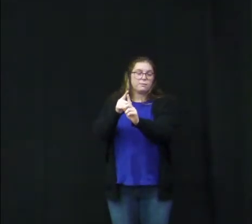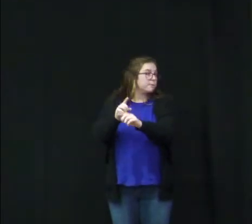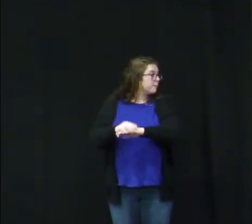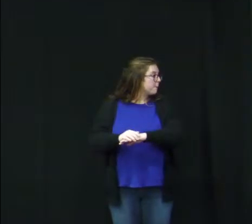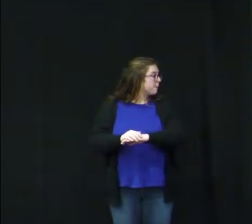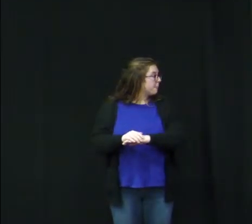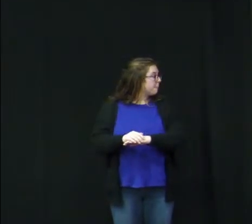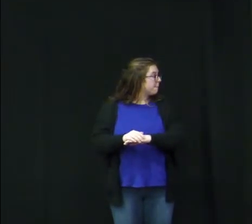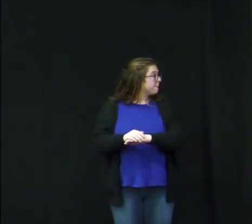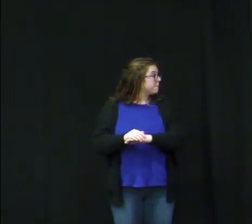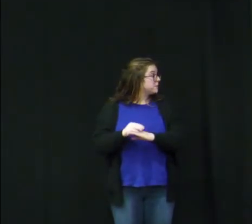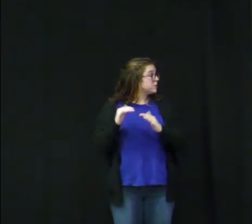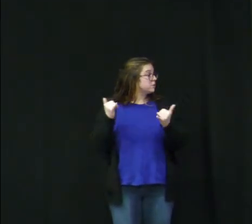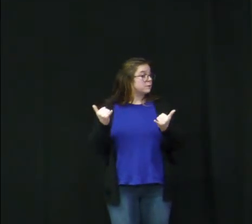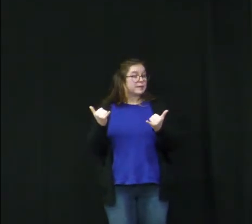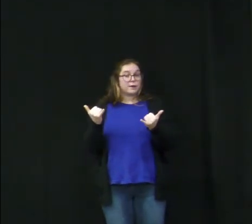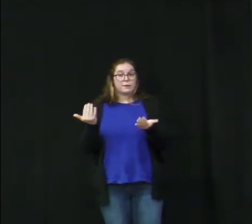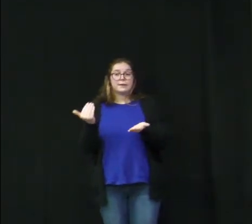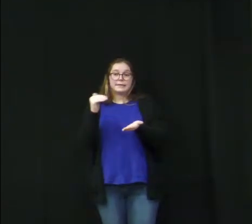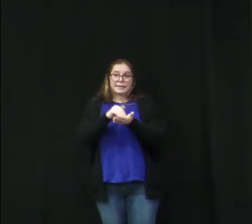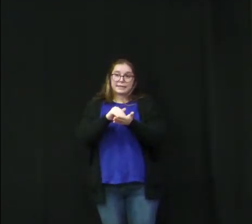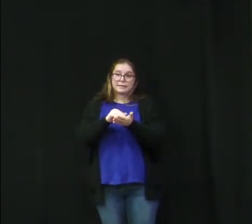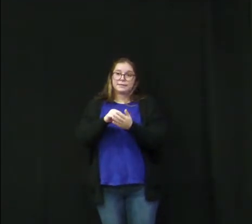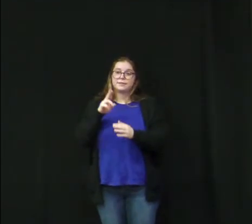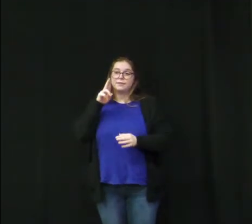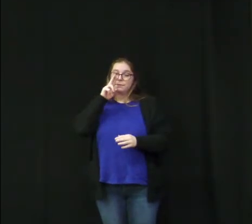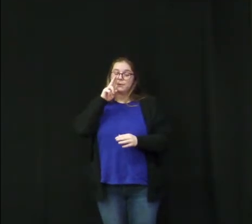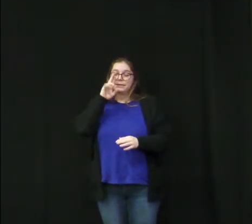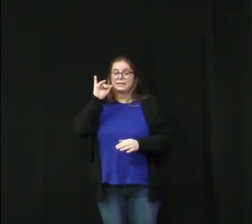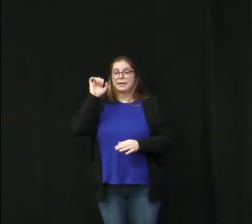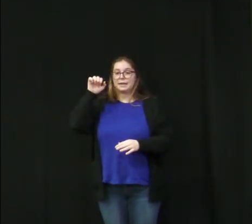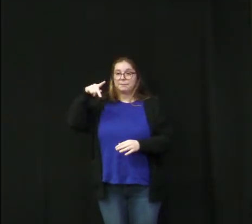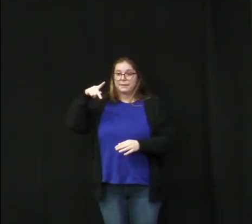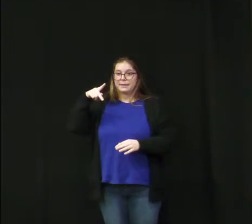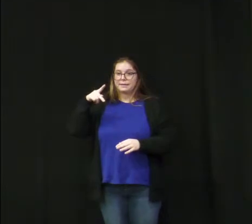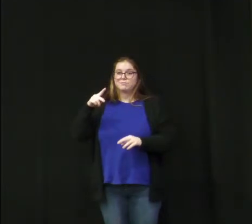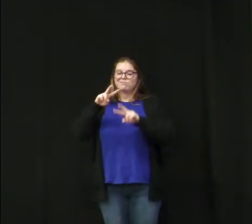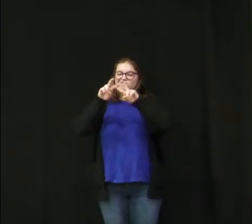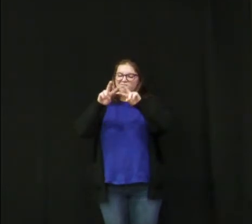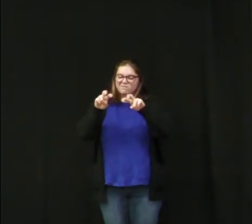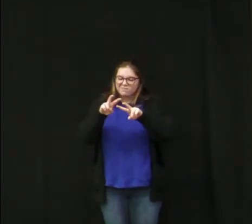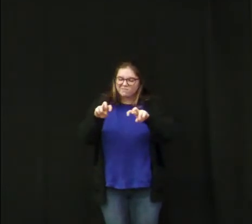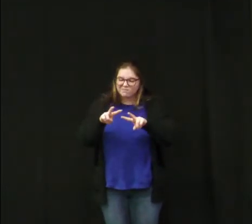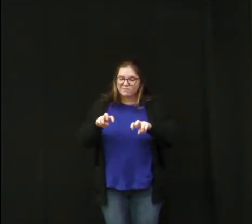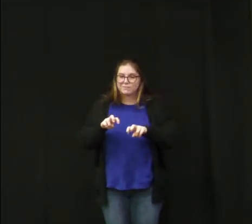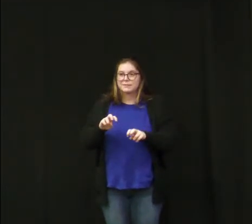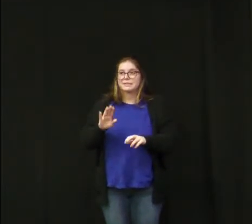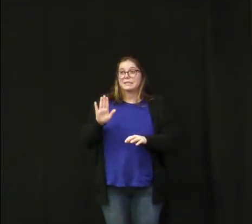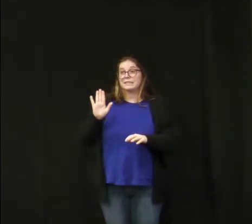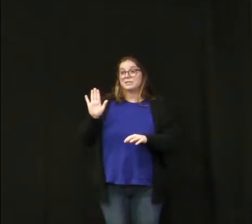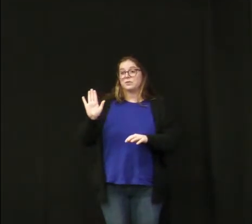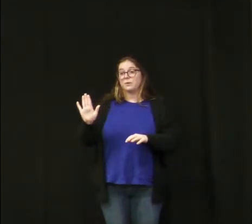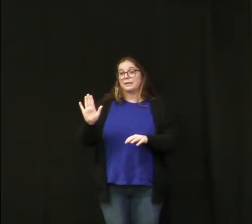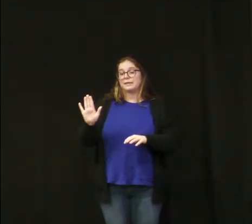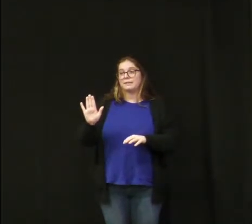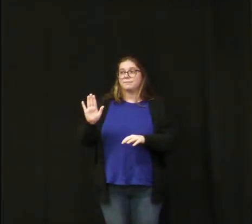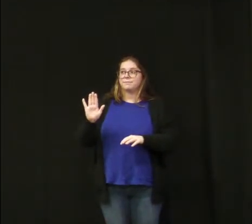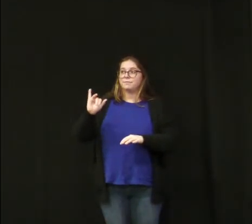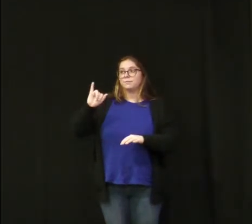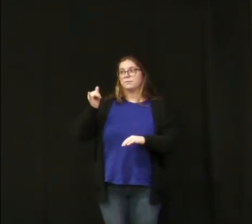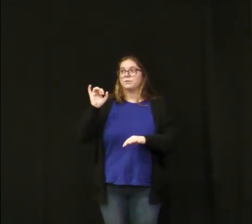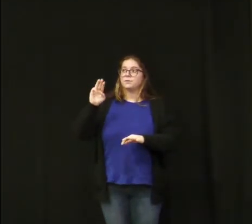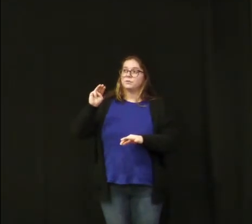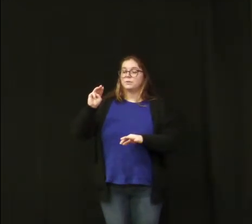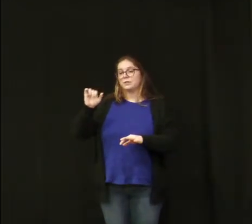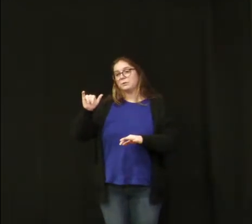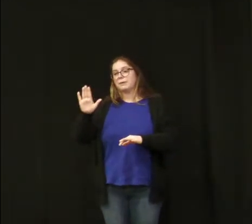So we're going to dive back into Jimmy's IEP. See if you can find the needs statements on his IEP and highlight those in